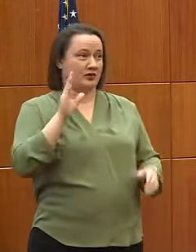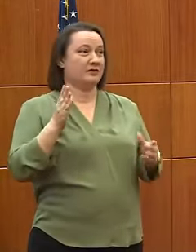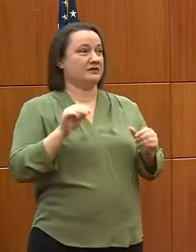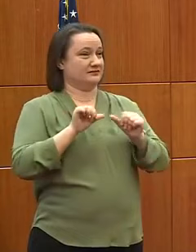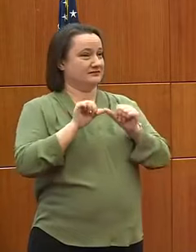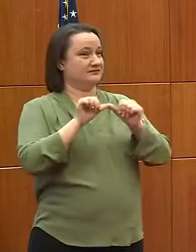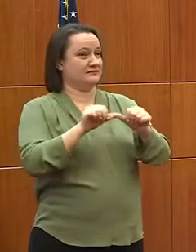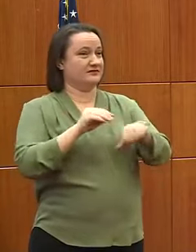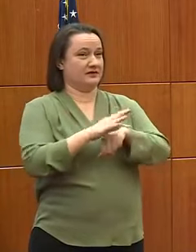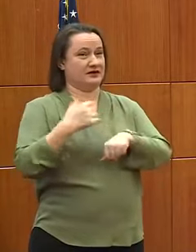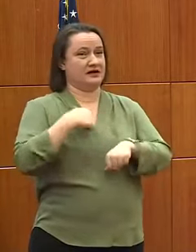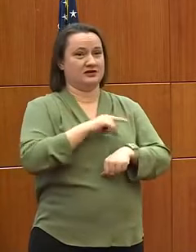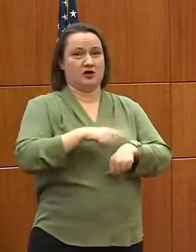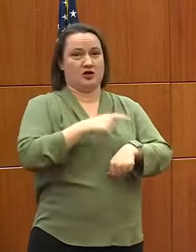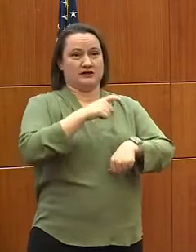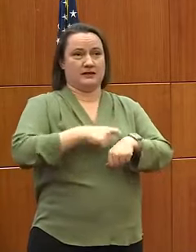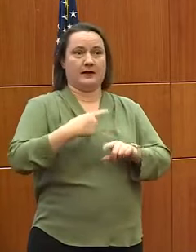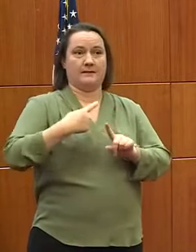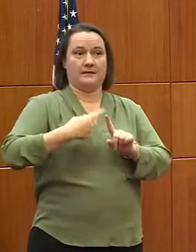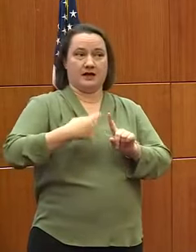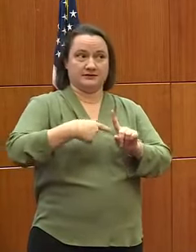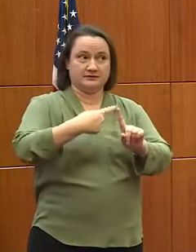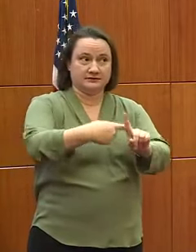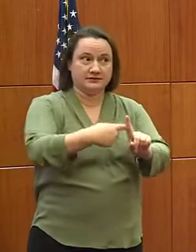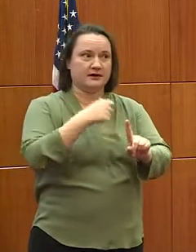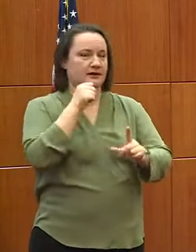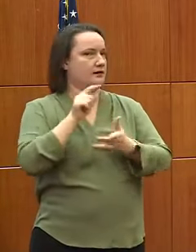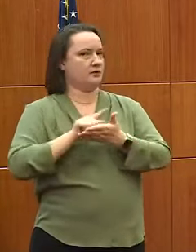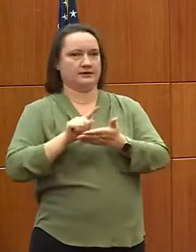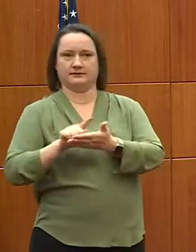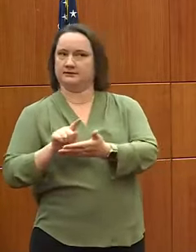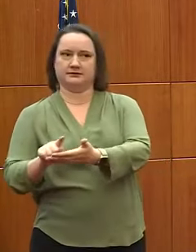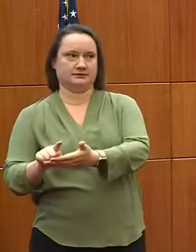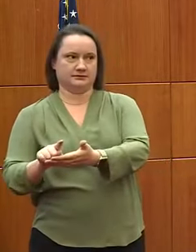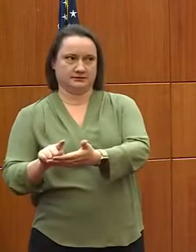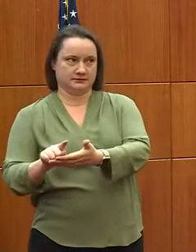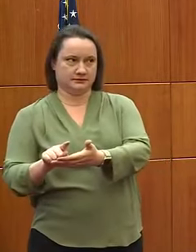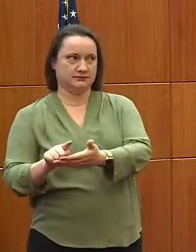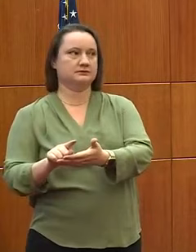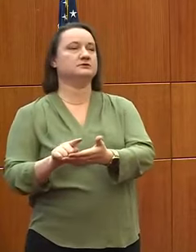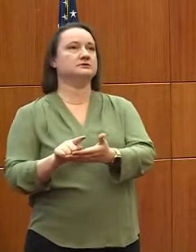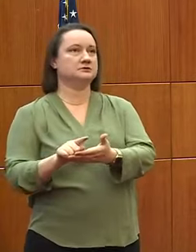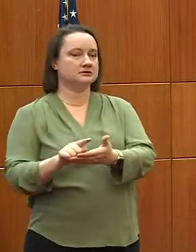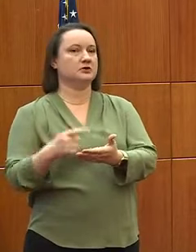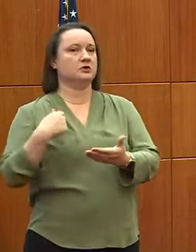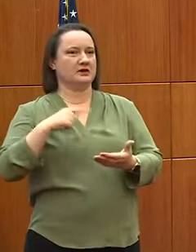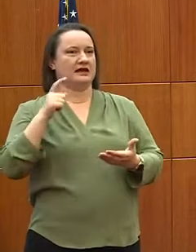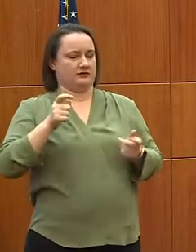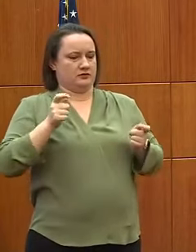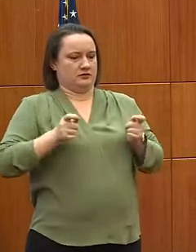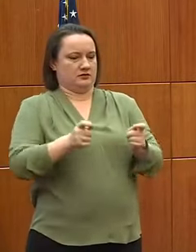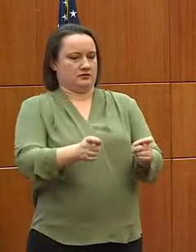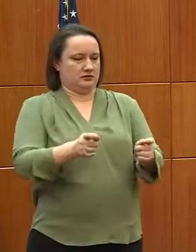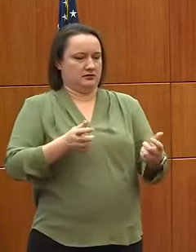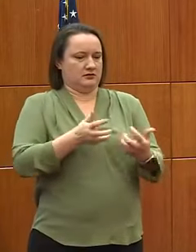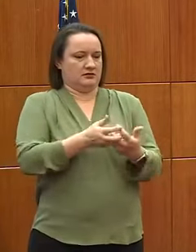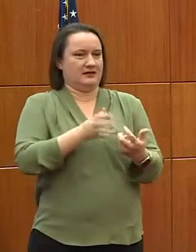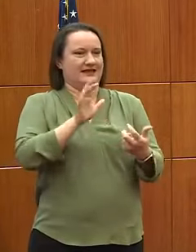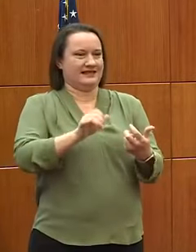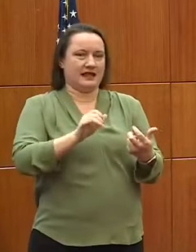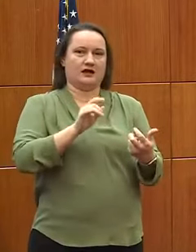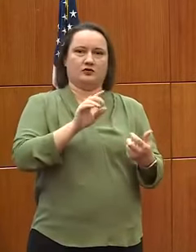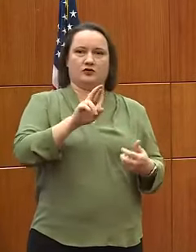long time, months, not weeks. We need to begin adjusting to that reality.